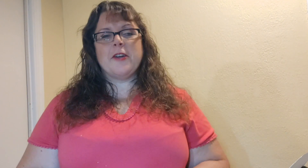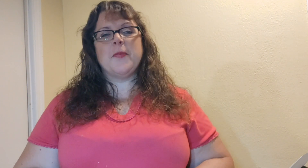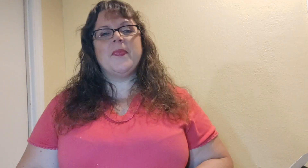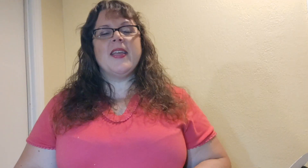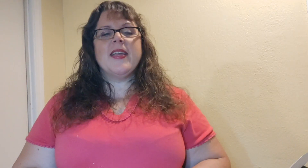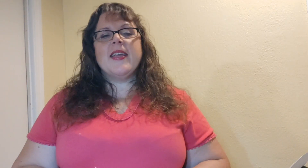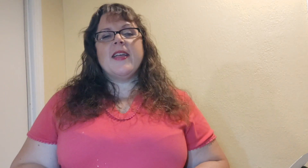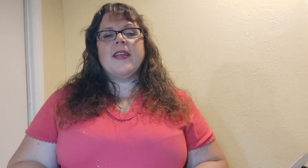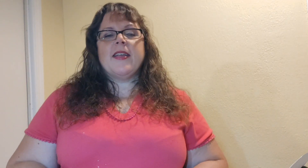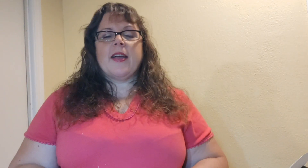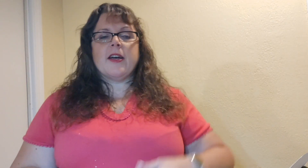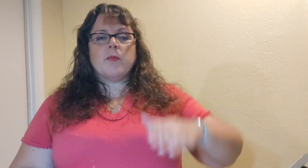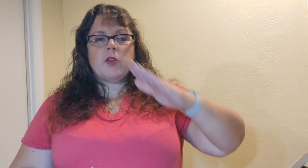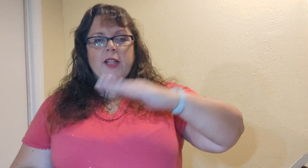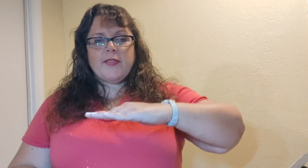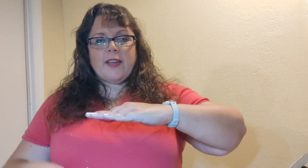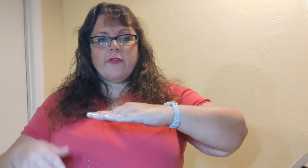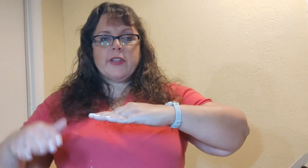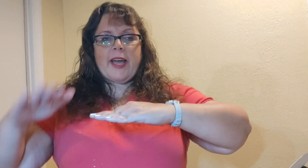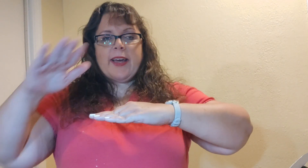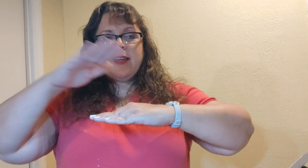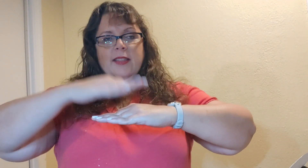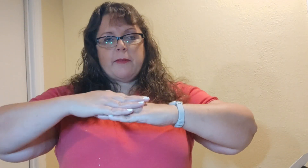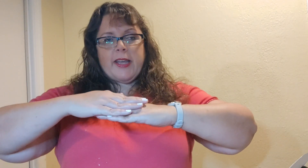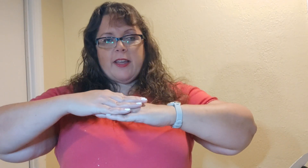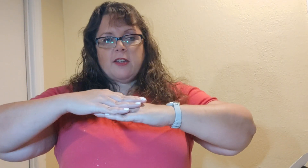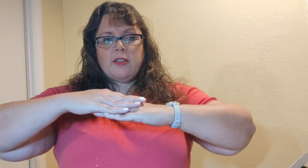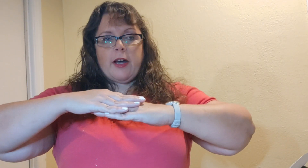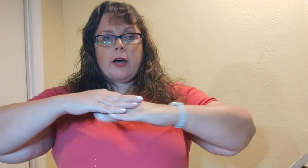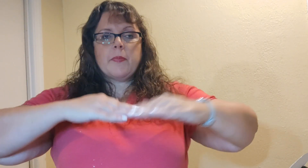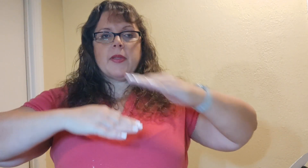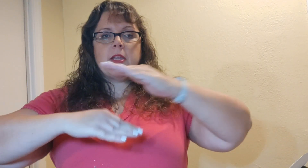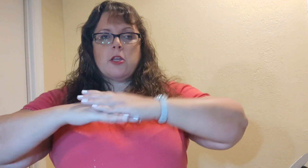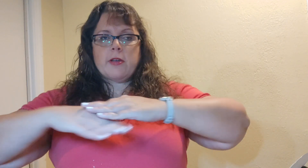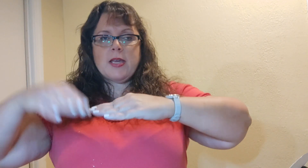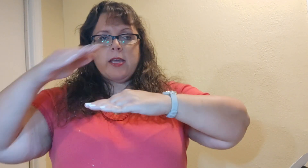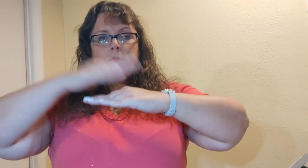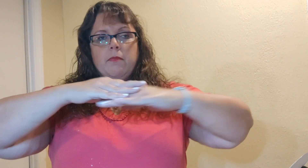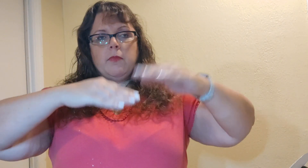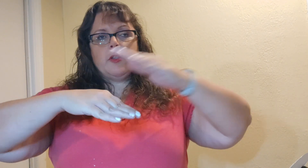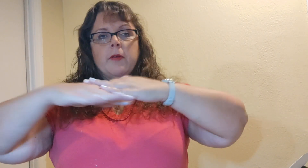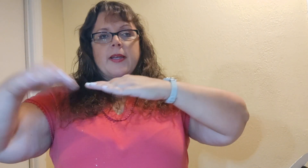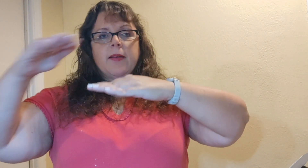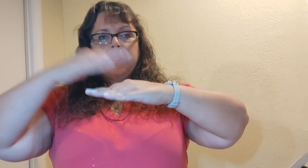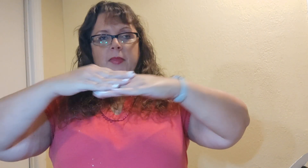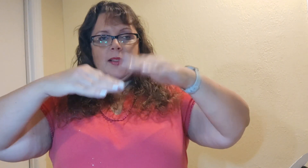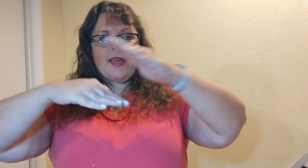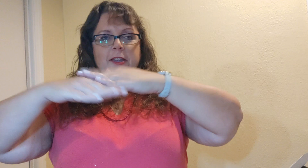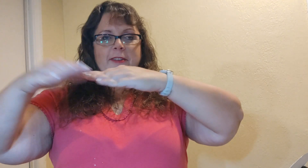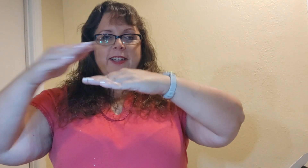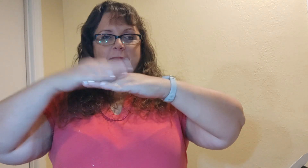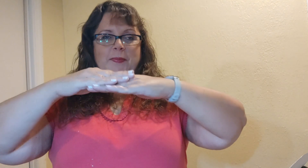layer. Your left hand flat and the right hand on top, but then you keep doing it, layering.